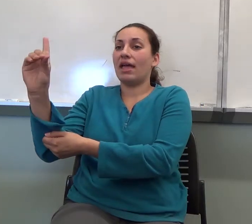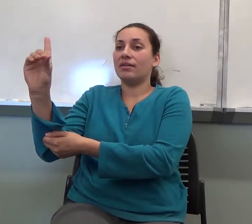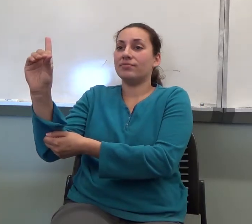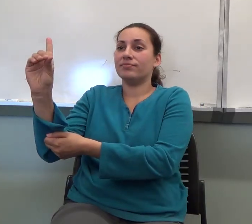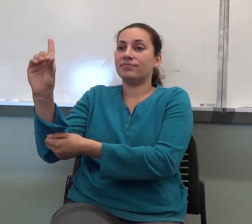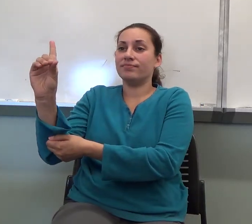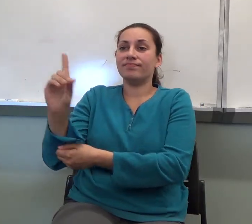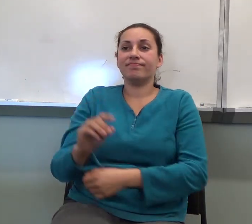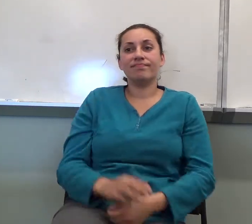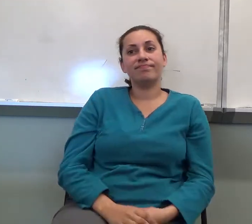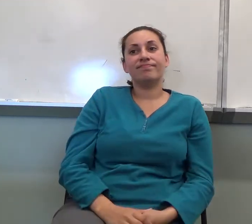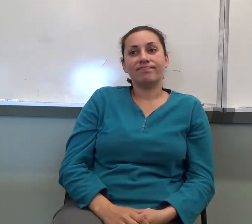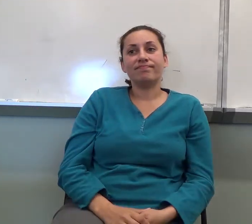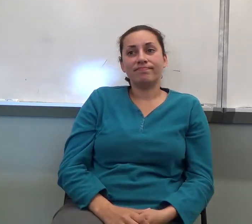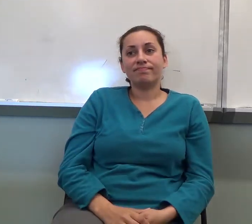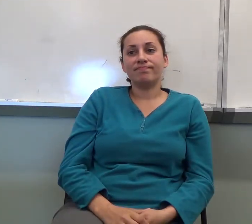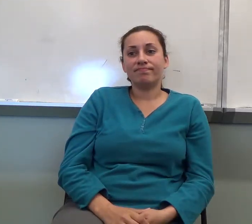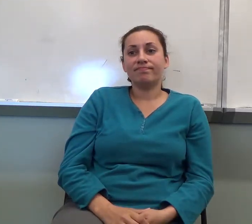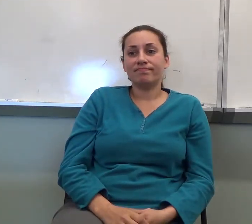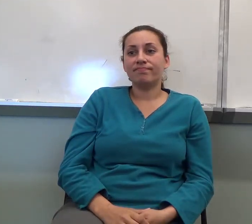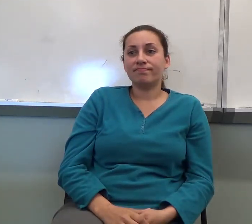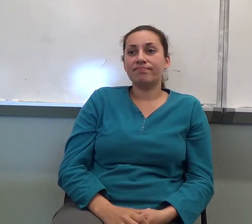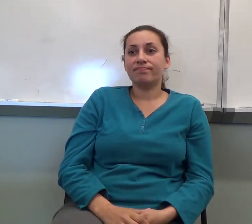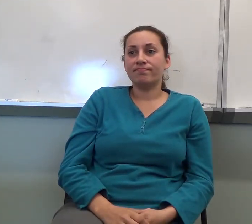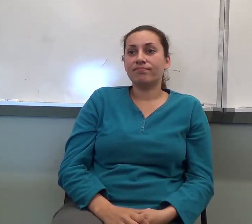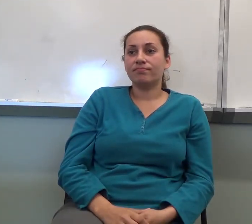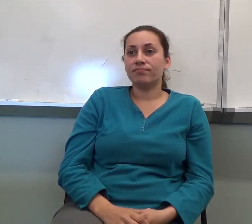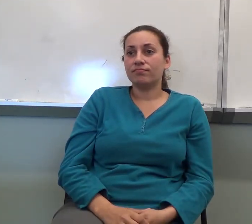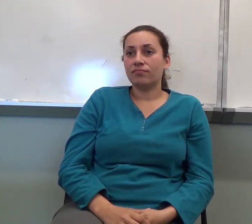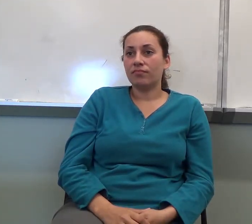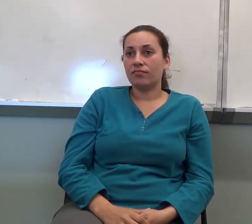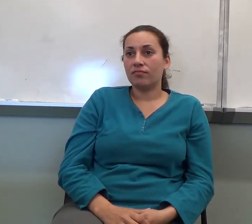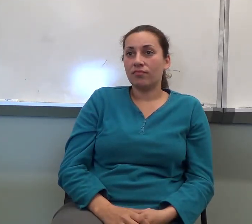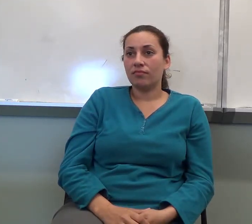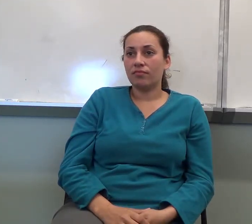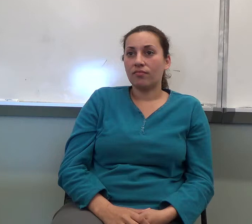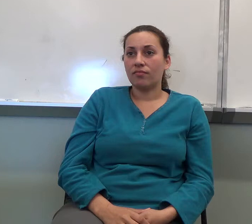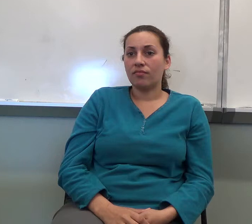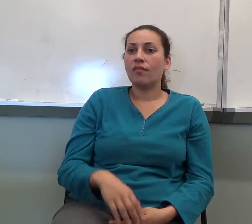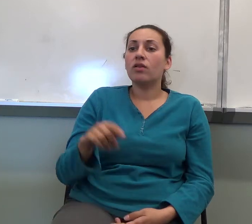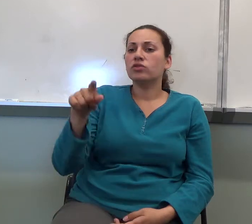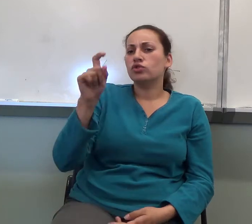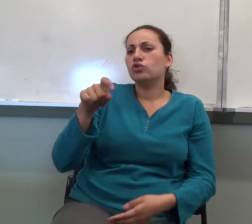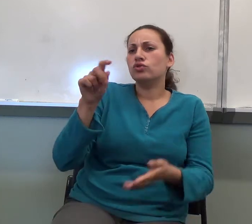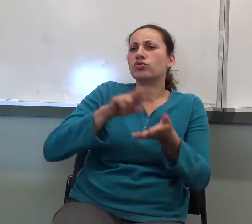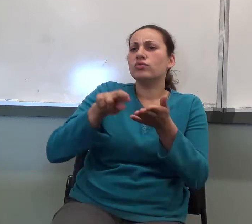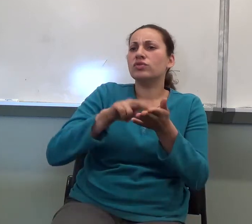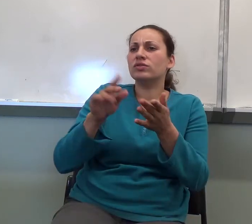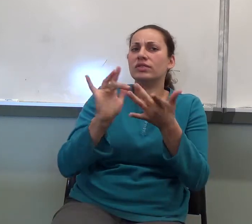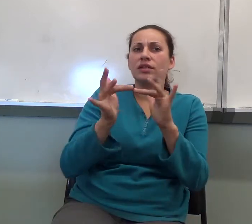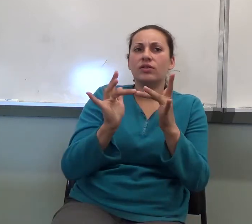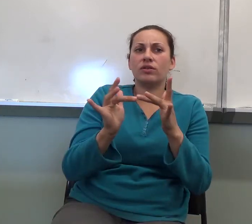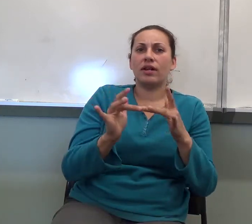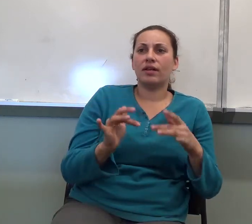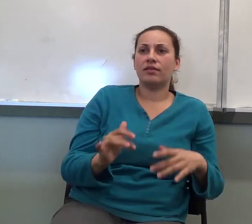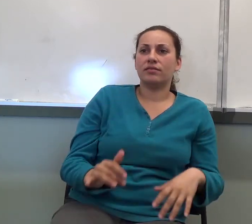1, which will get us to kilograms. And of course you want the pounds on the bottom, so you can cancel like that. And you